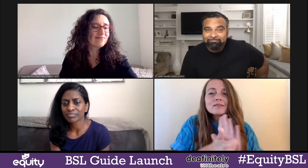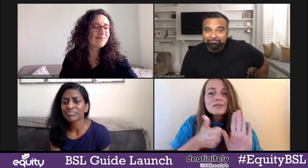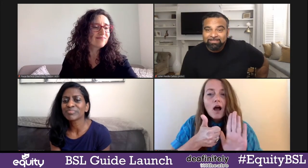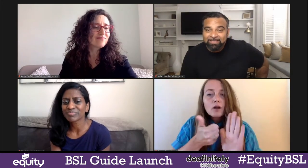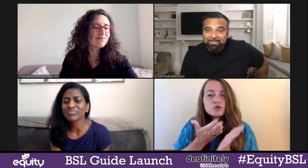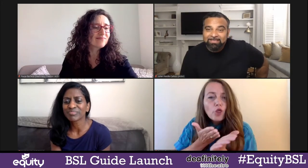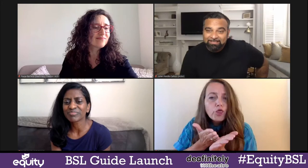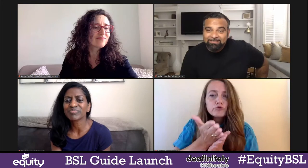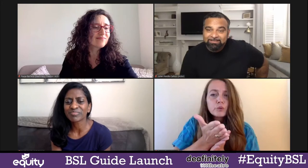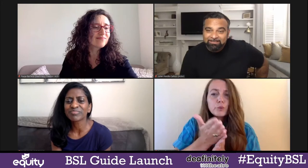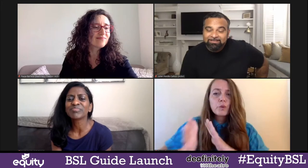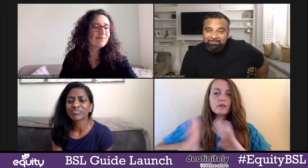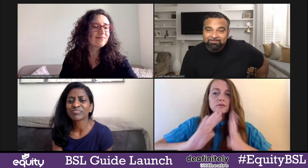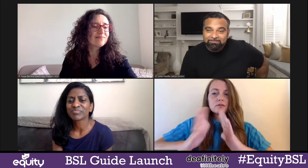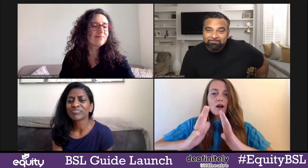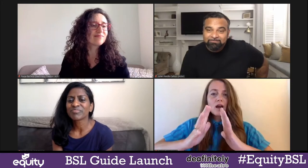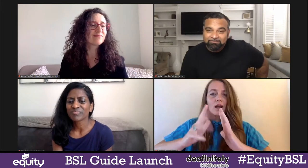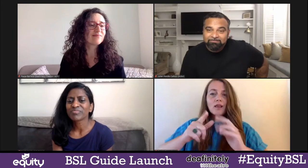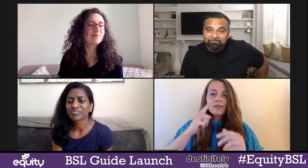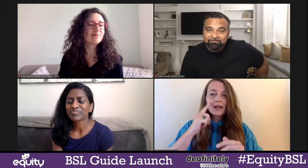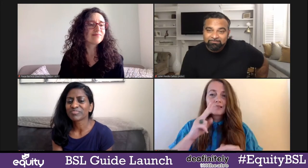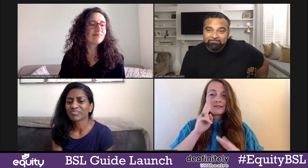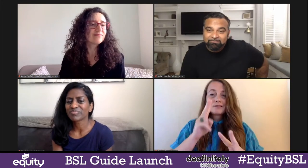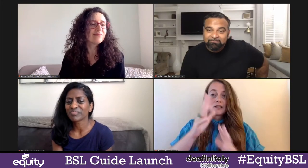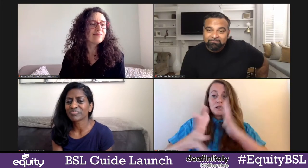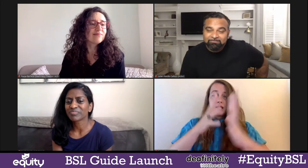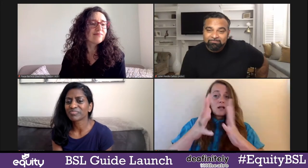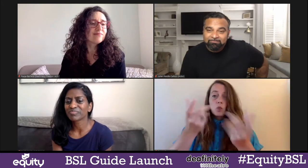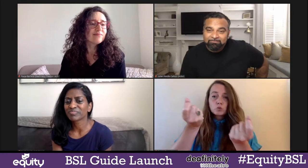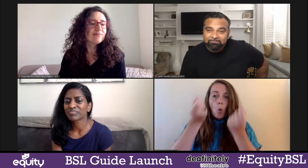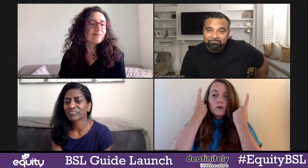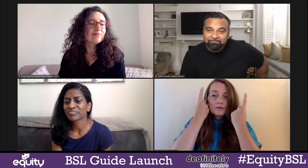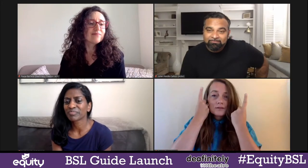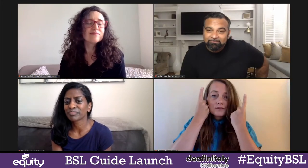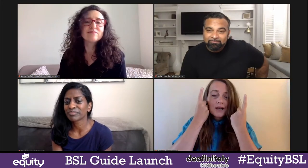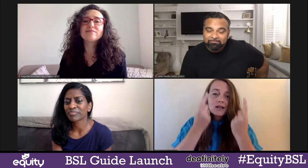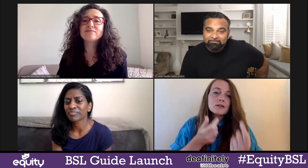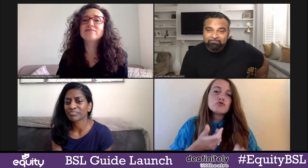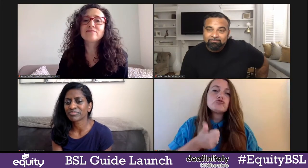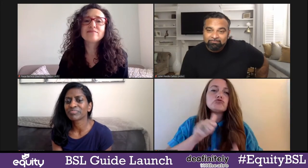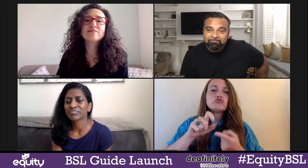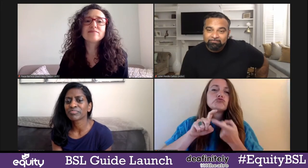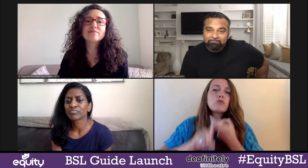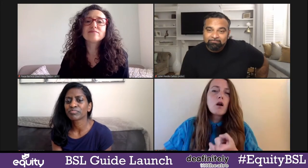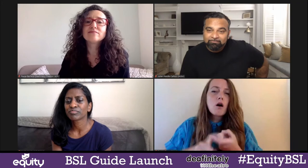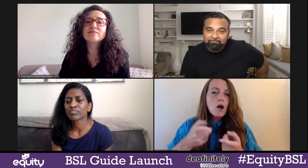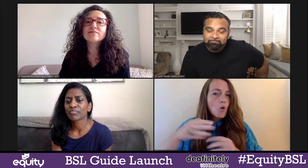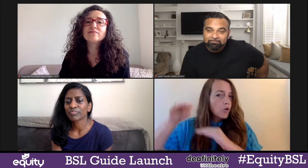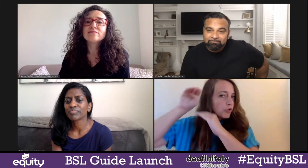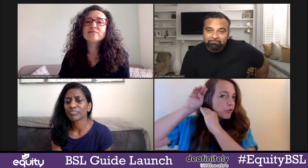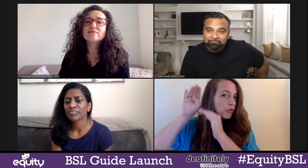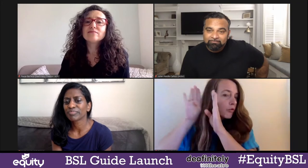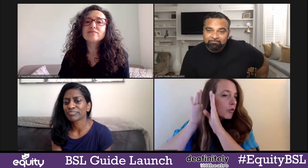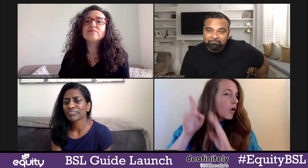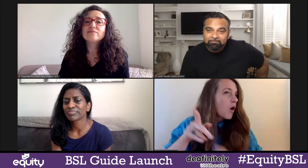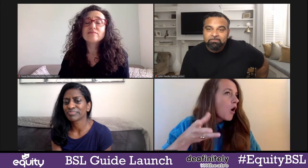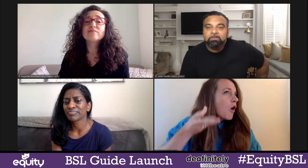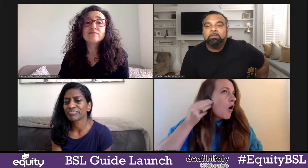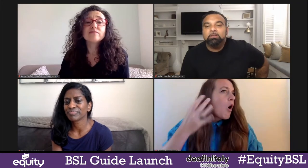assess the talent through the sign language if they're looking at something that they don't understand.